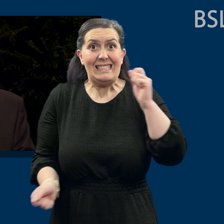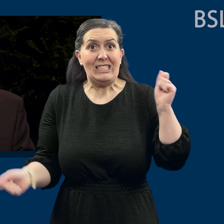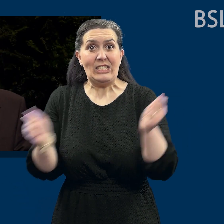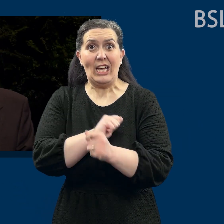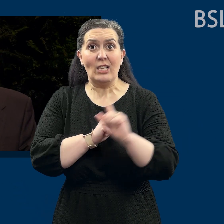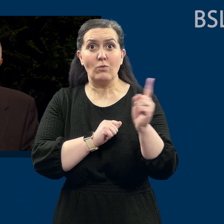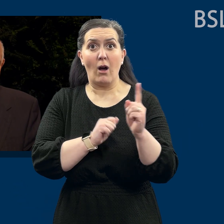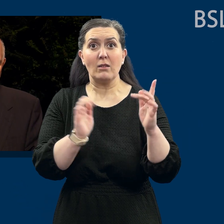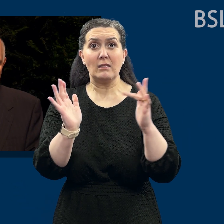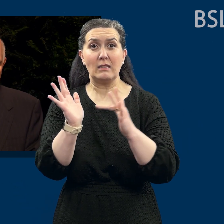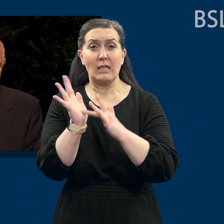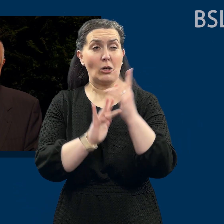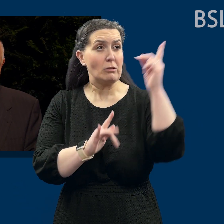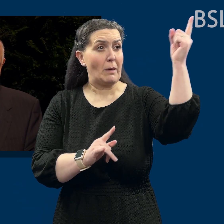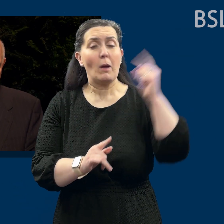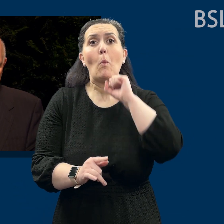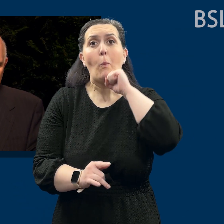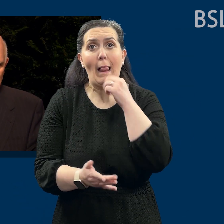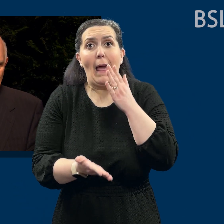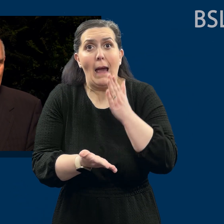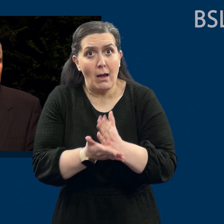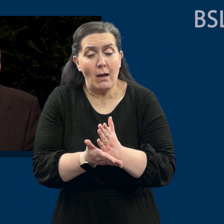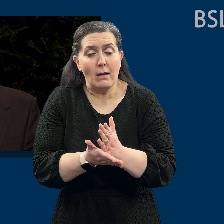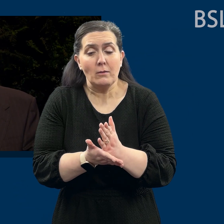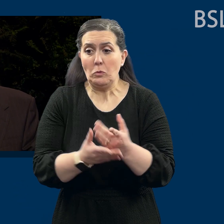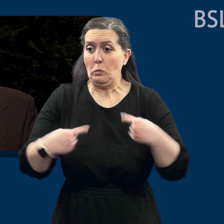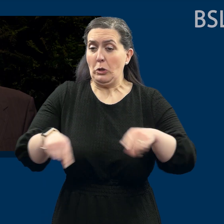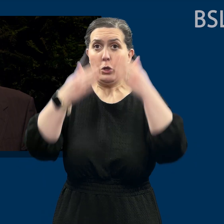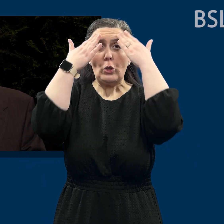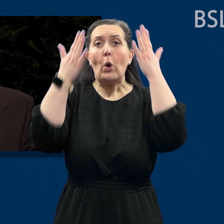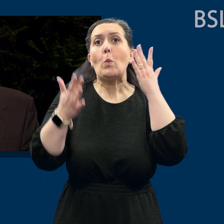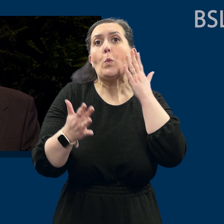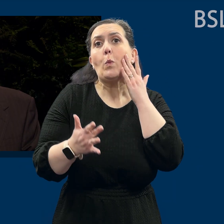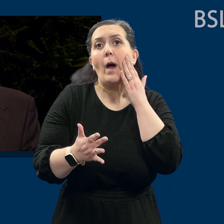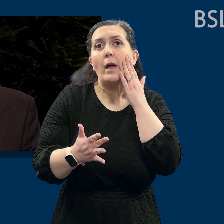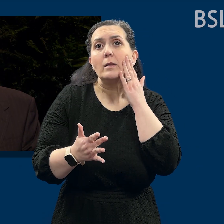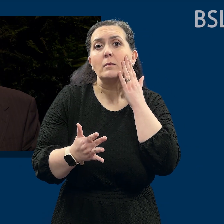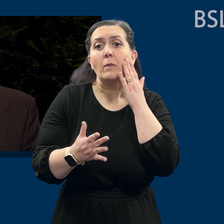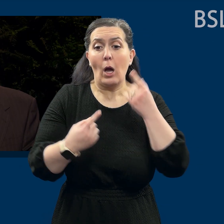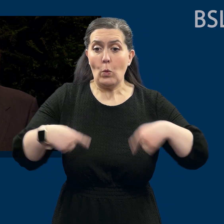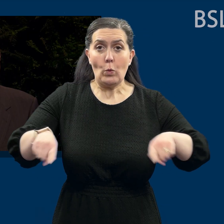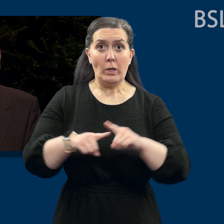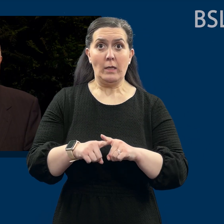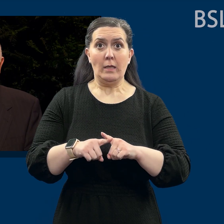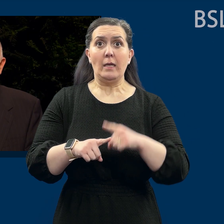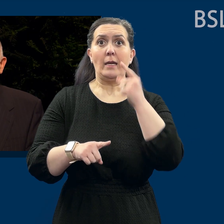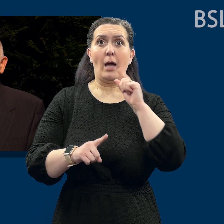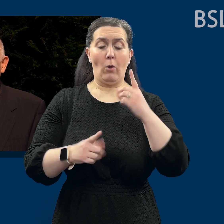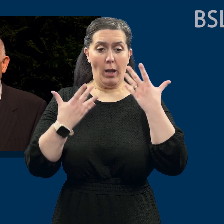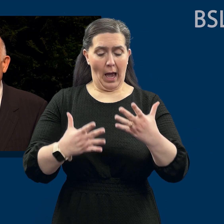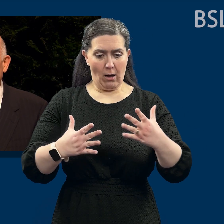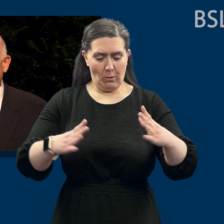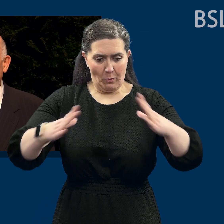While we are powerless to alter the fact of the second coming and unable to know its exact time, we